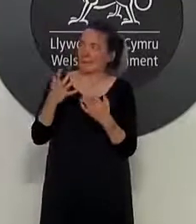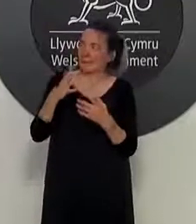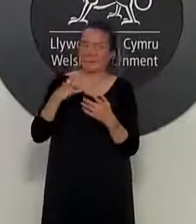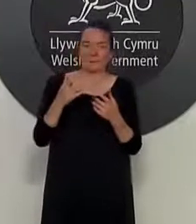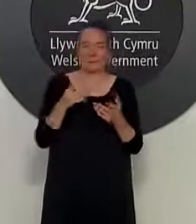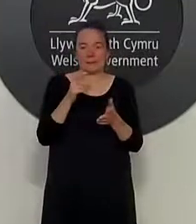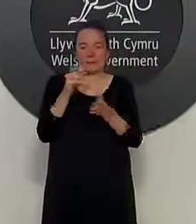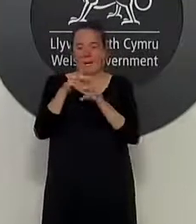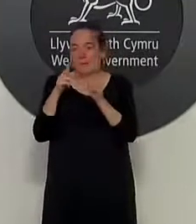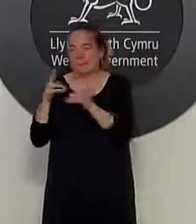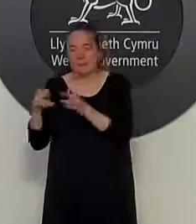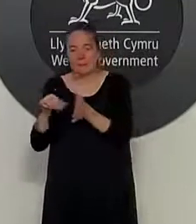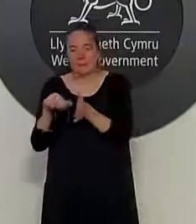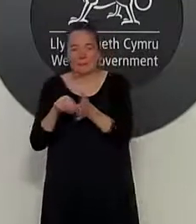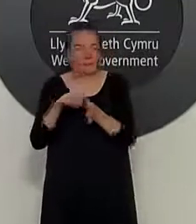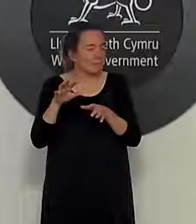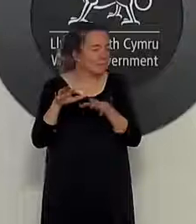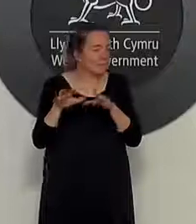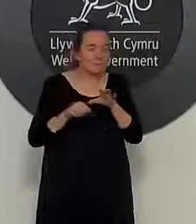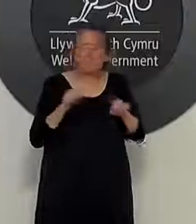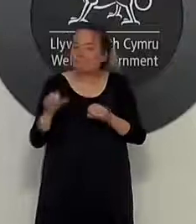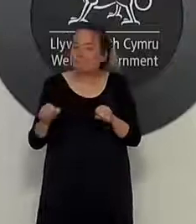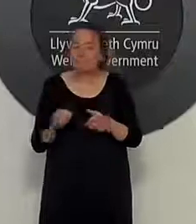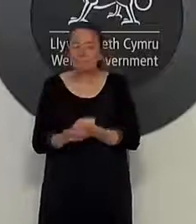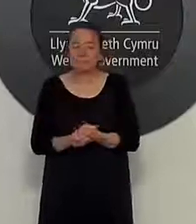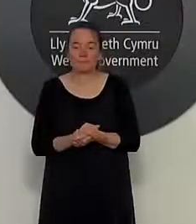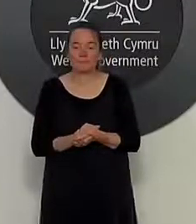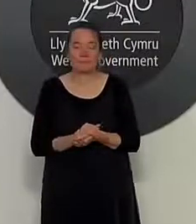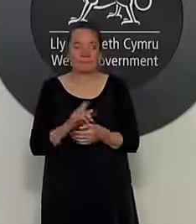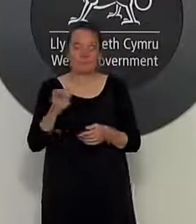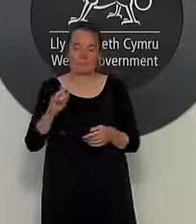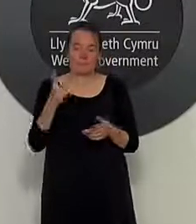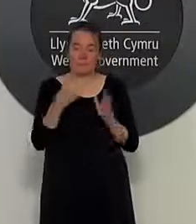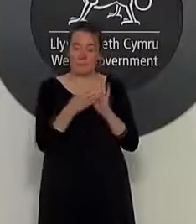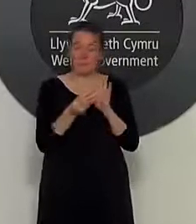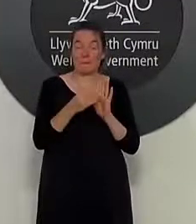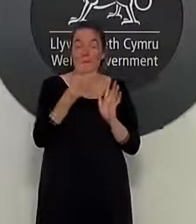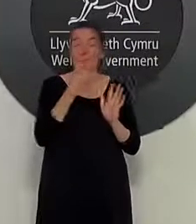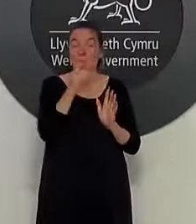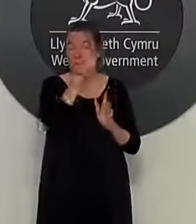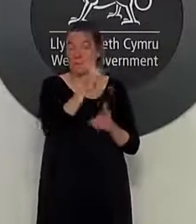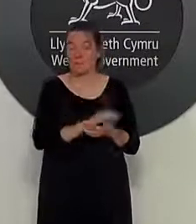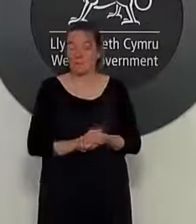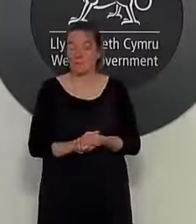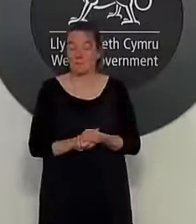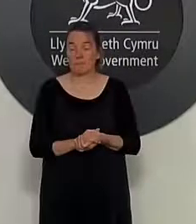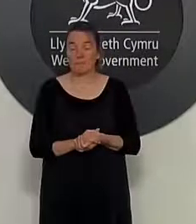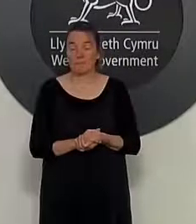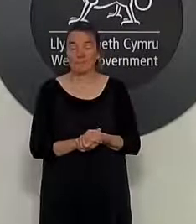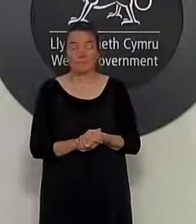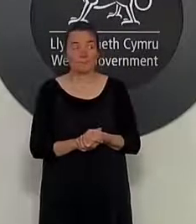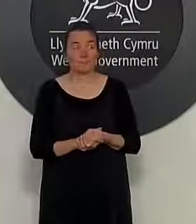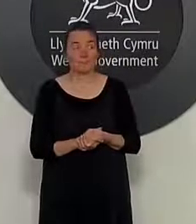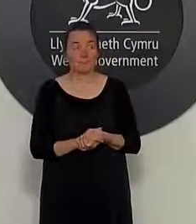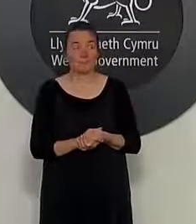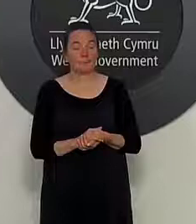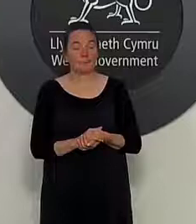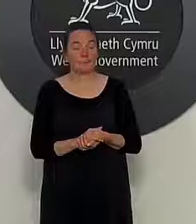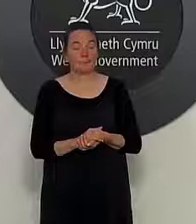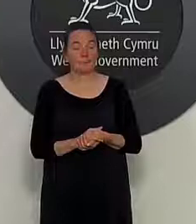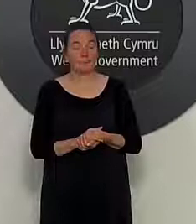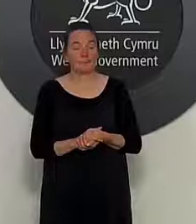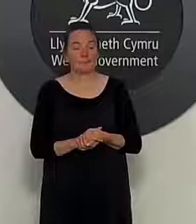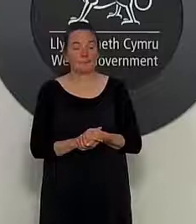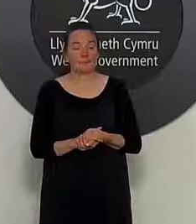already the first examples coming forward of that scheme now being used in that part of Wales. And we are making